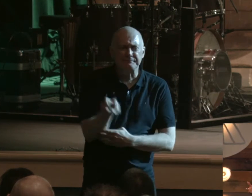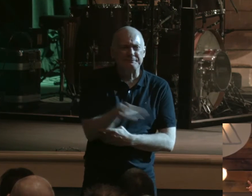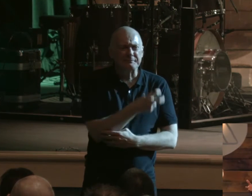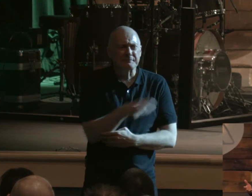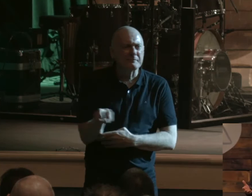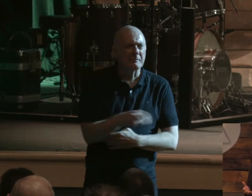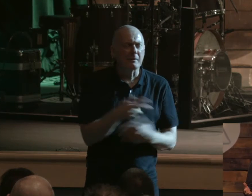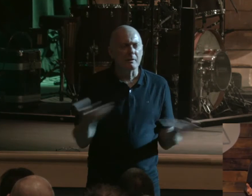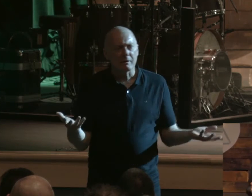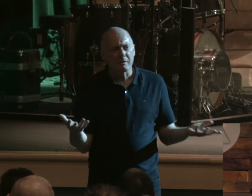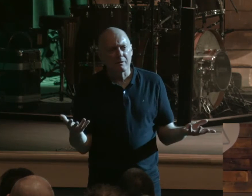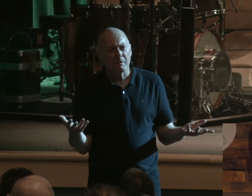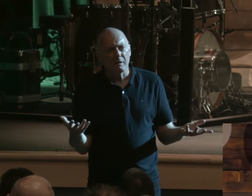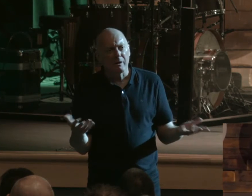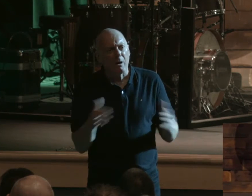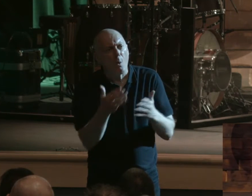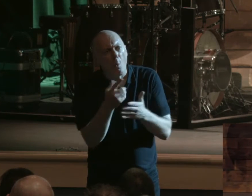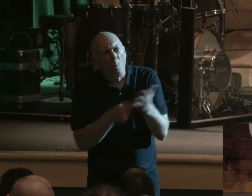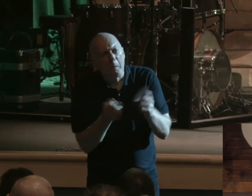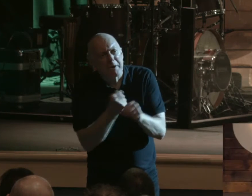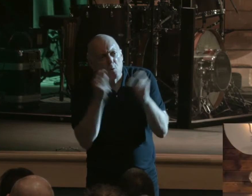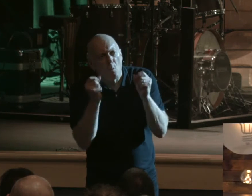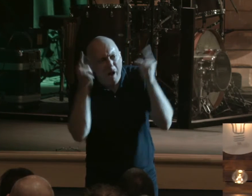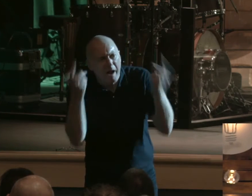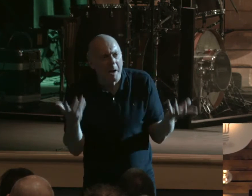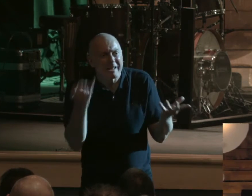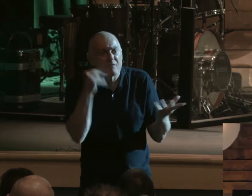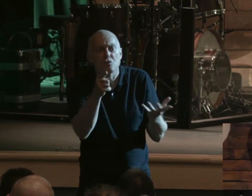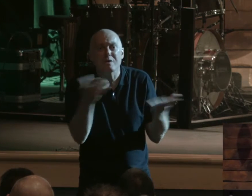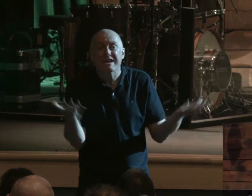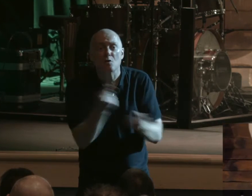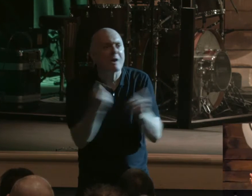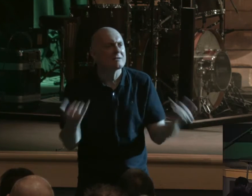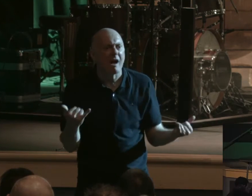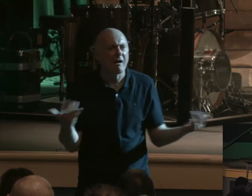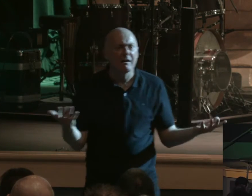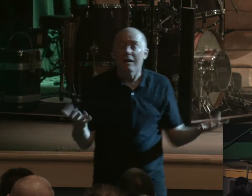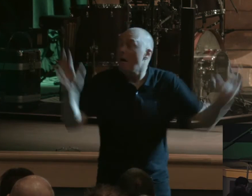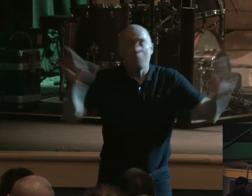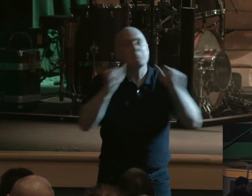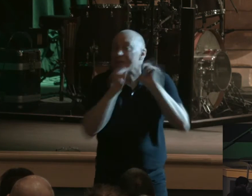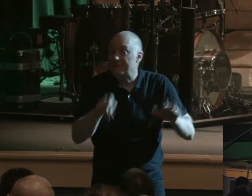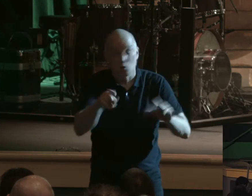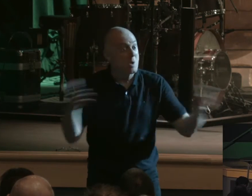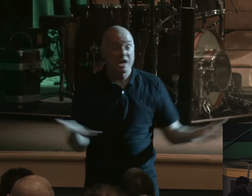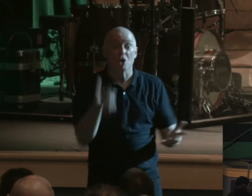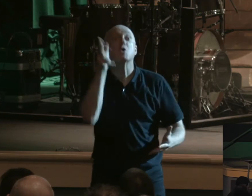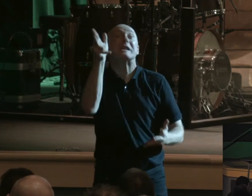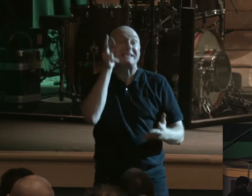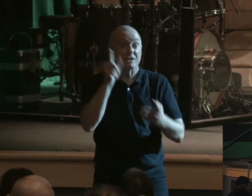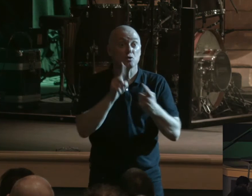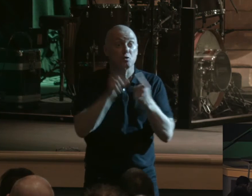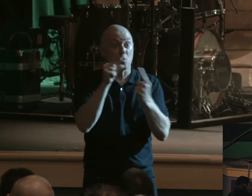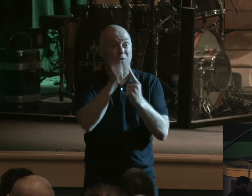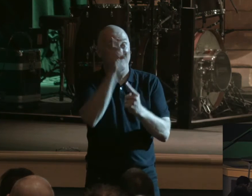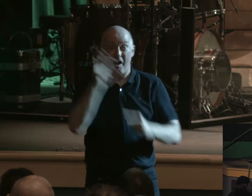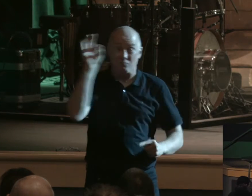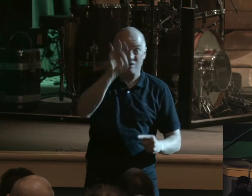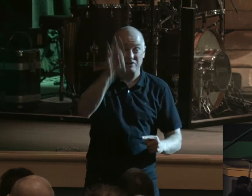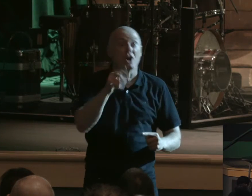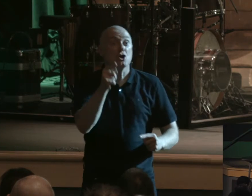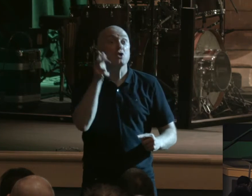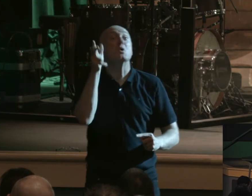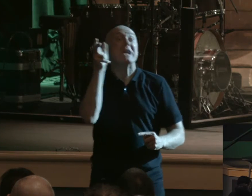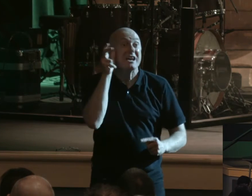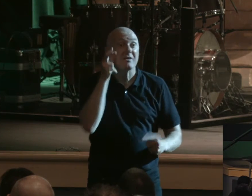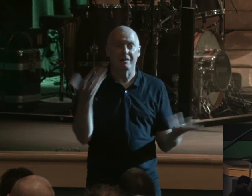What's it going to take? What will have to, you're here right now. Like, that's just, what a blessing. You're here right now. You're listening to this word. You're here